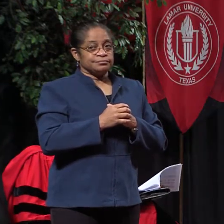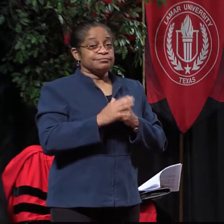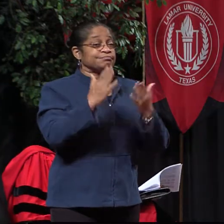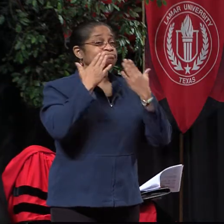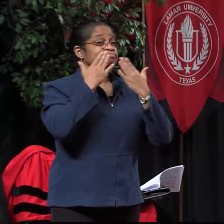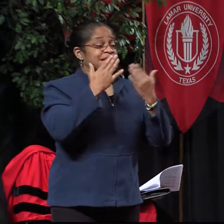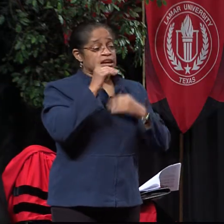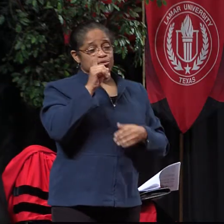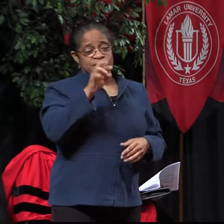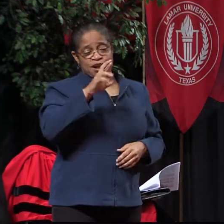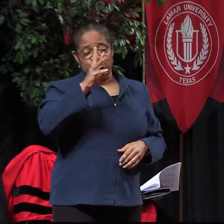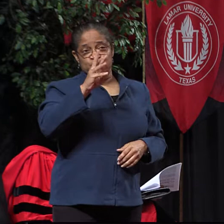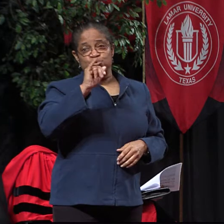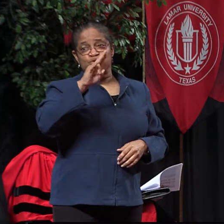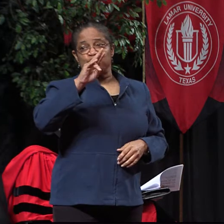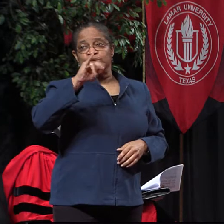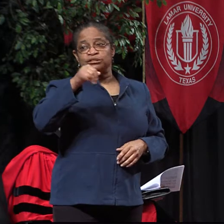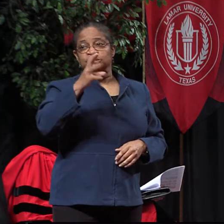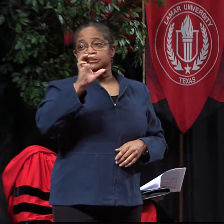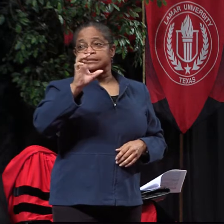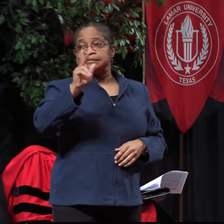Thank you, Dr. Vujic.